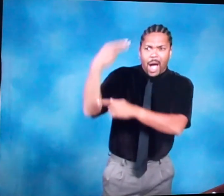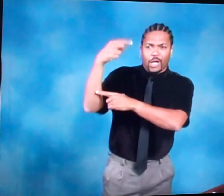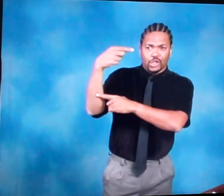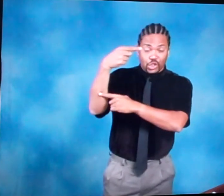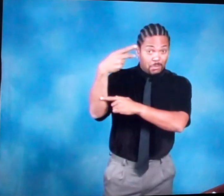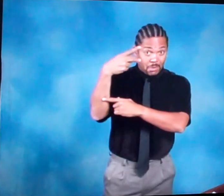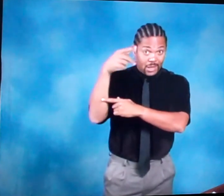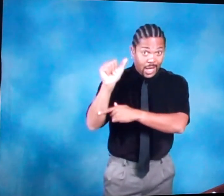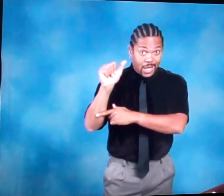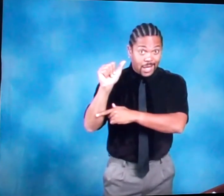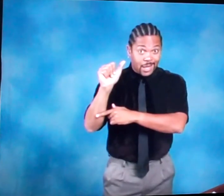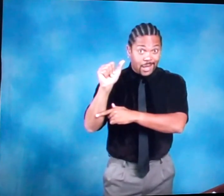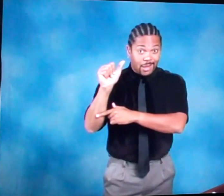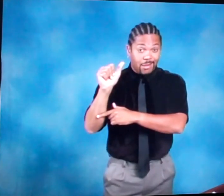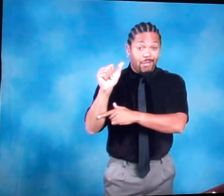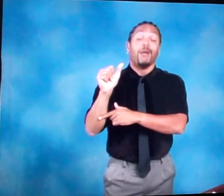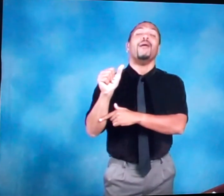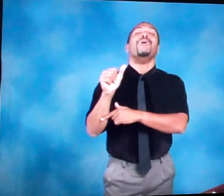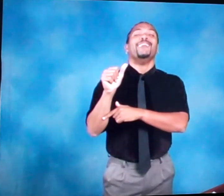But now suppose